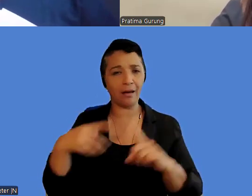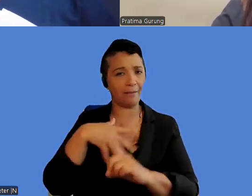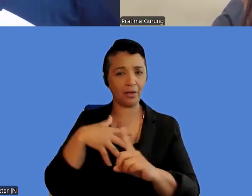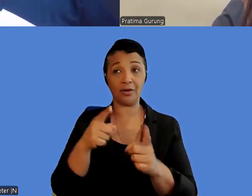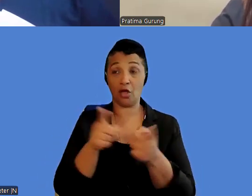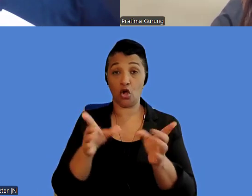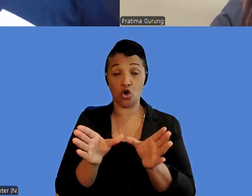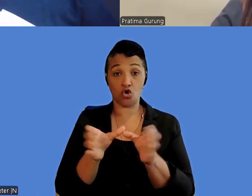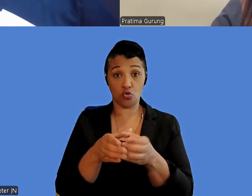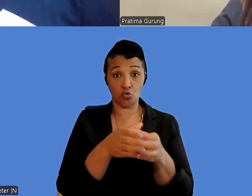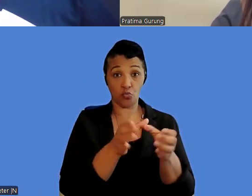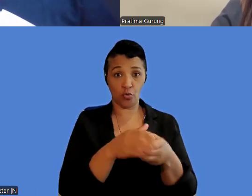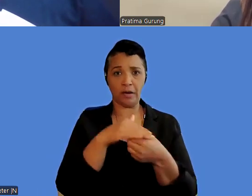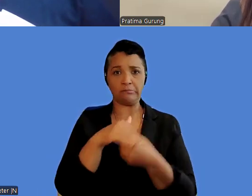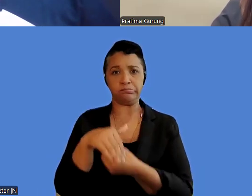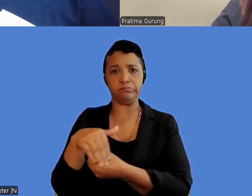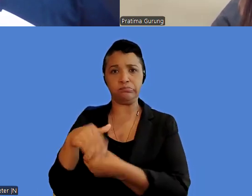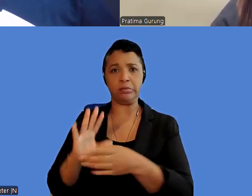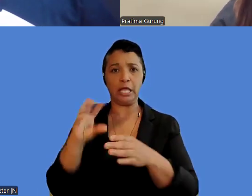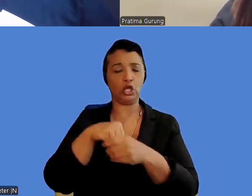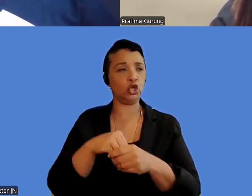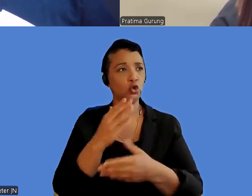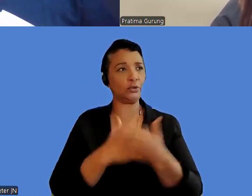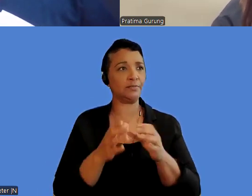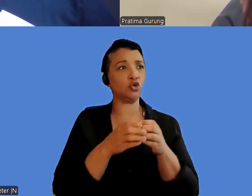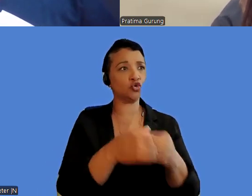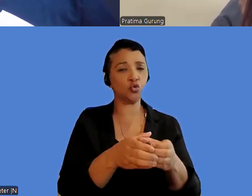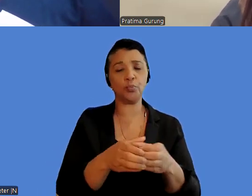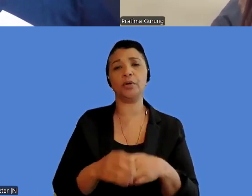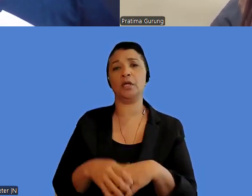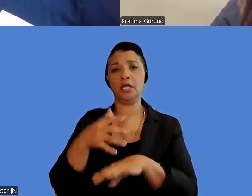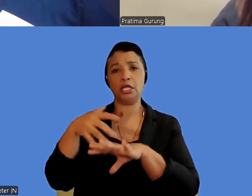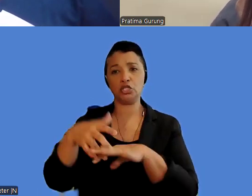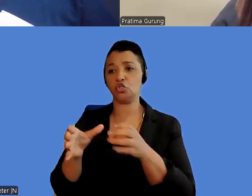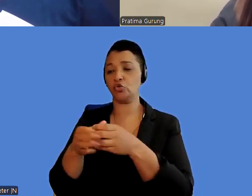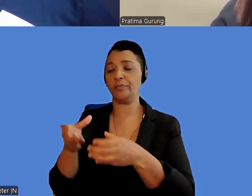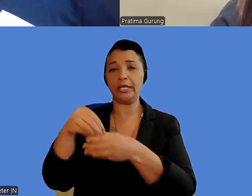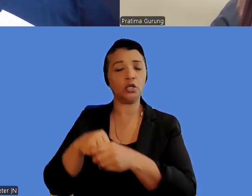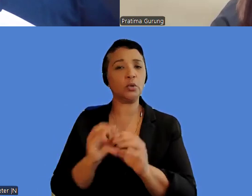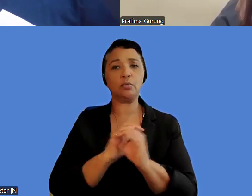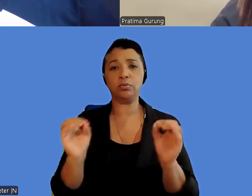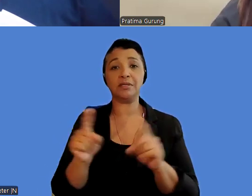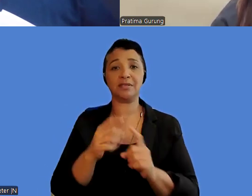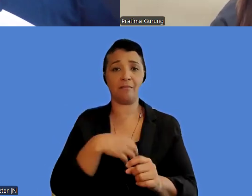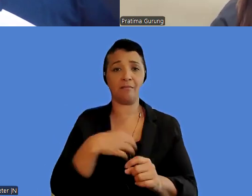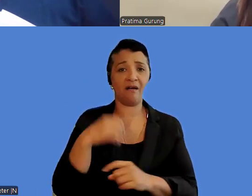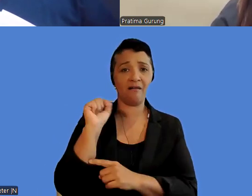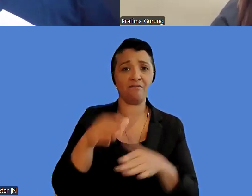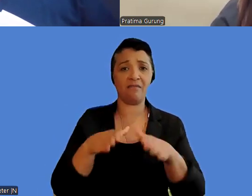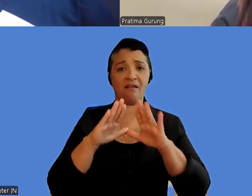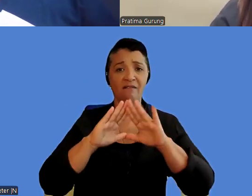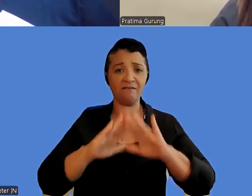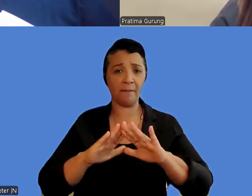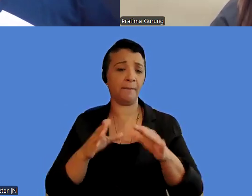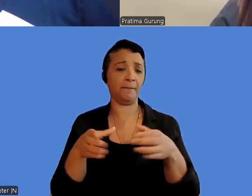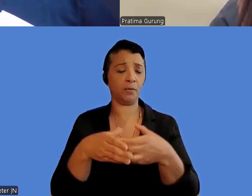in the discussion within the disability movement, within the indigenous peoples movement, within the feminist movement, and within the overall